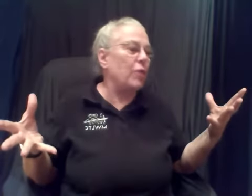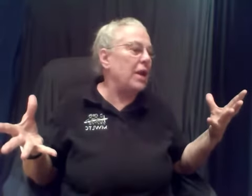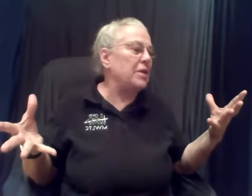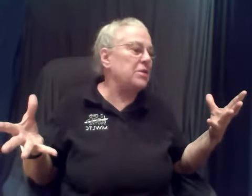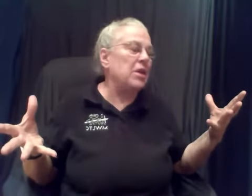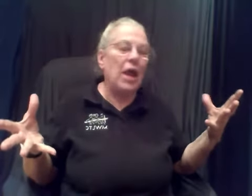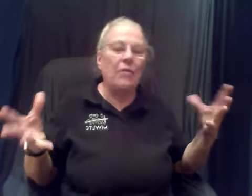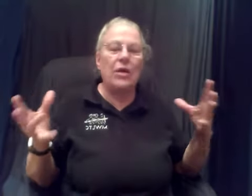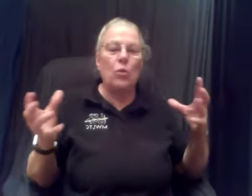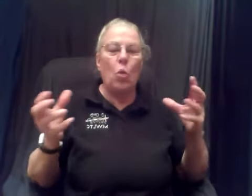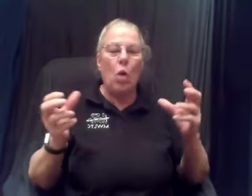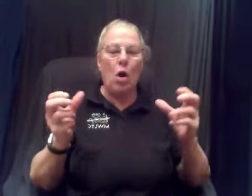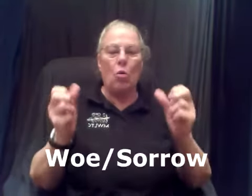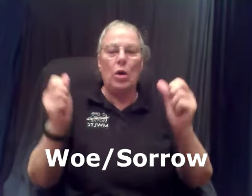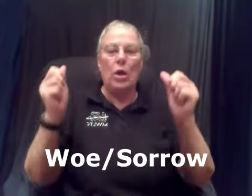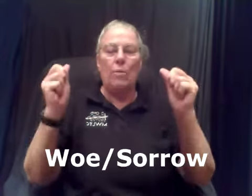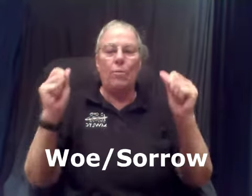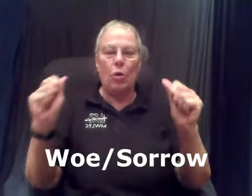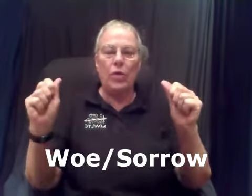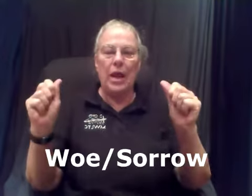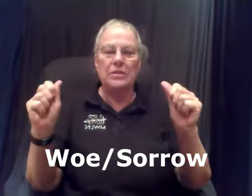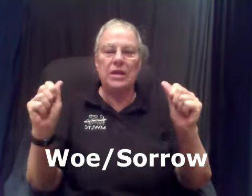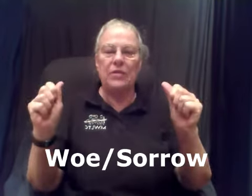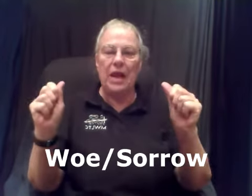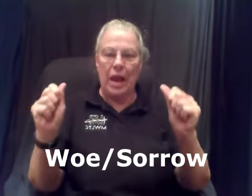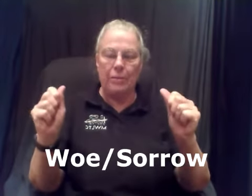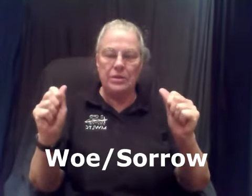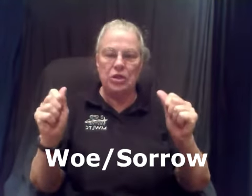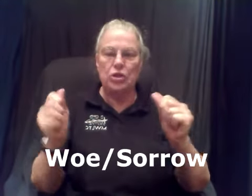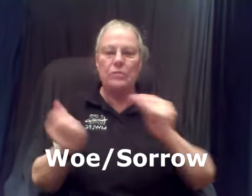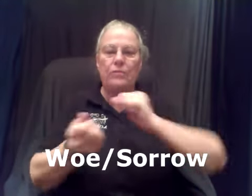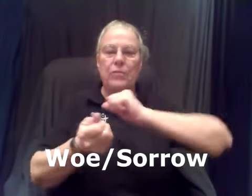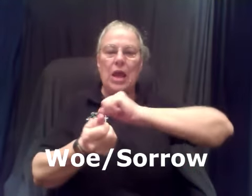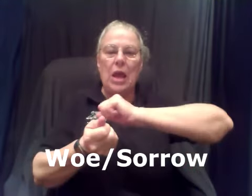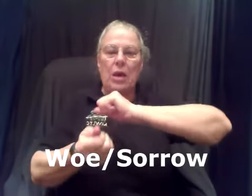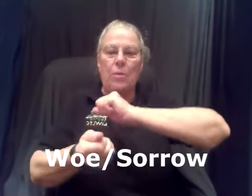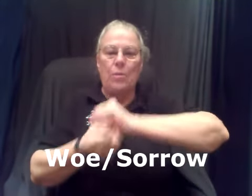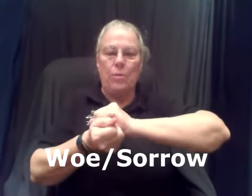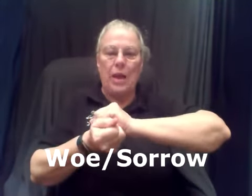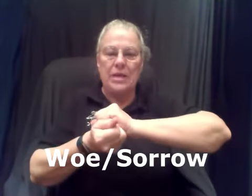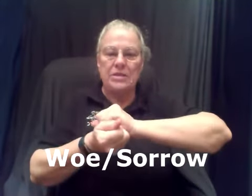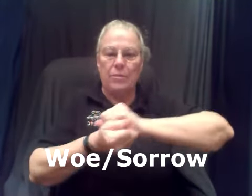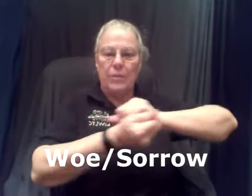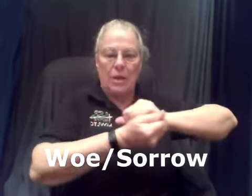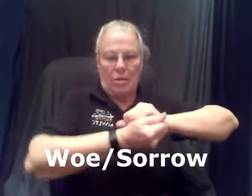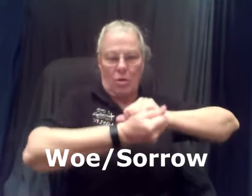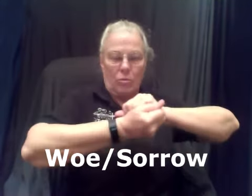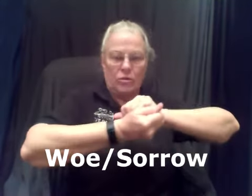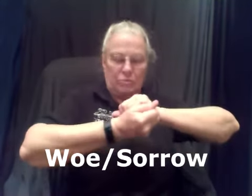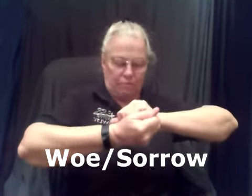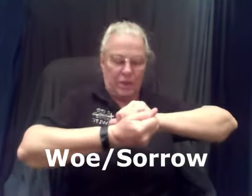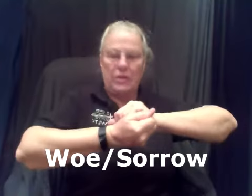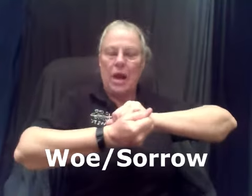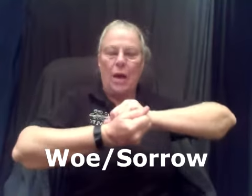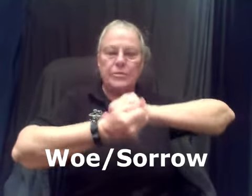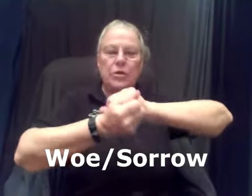greatest, and then whoa. Both hands in the A position. Place them almost in the opposite